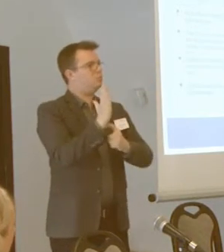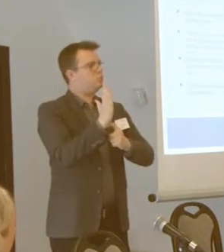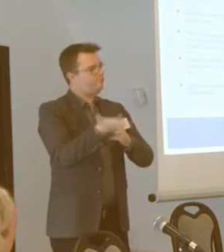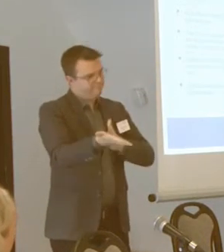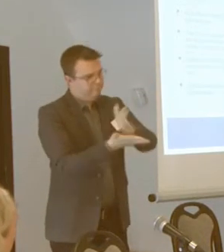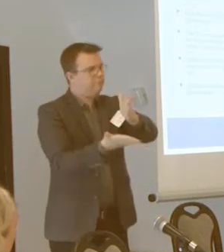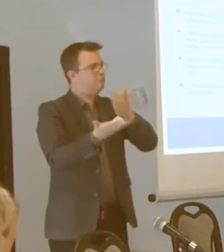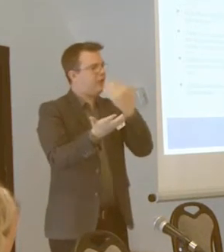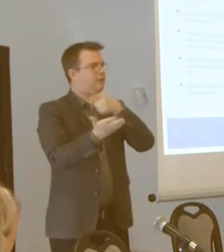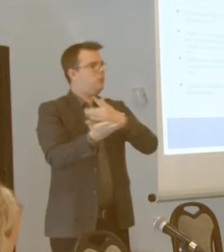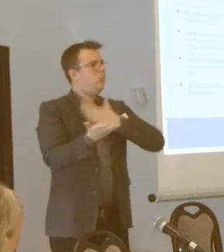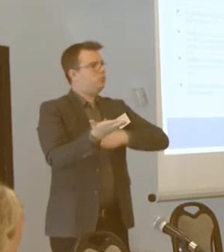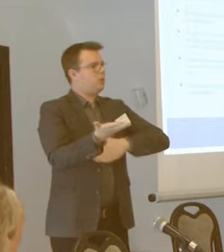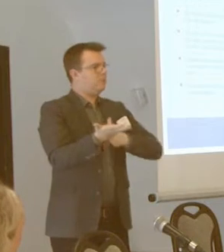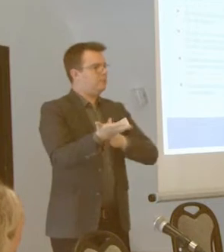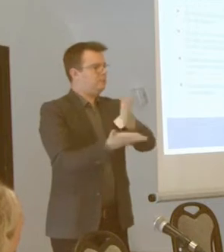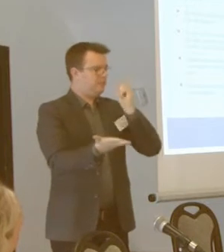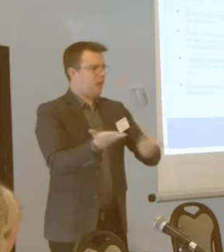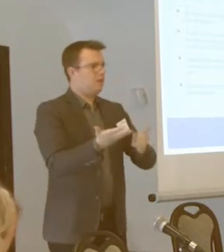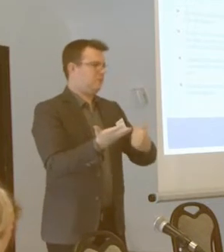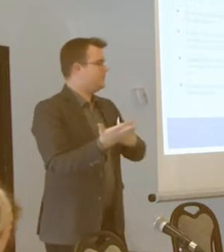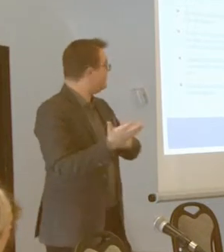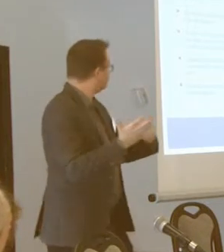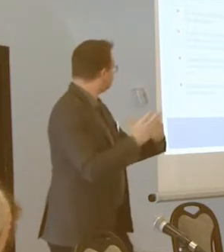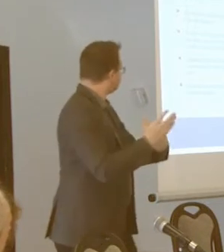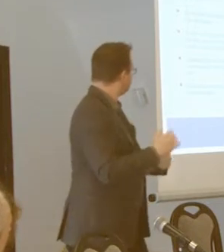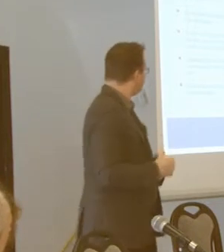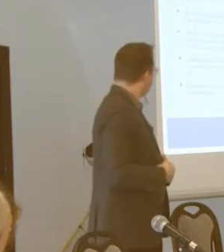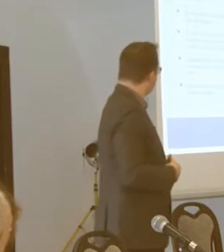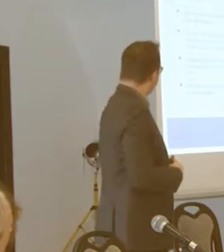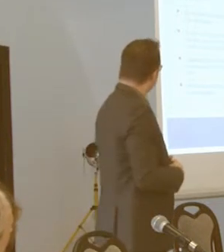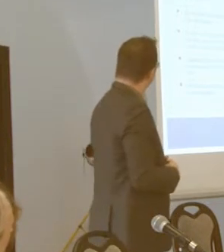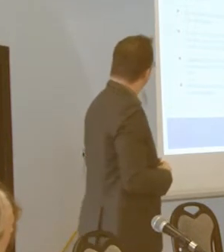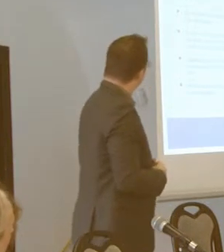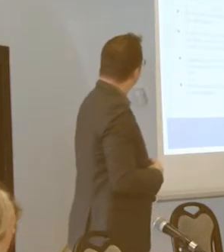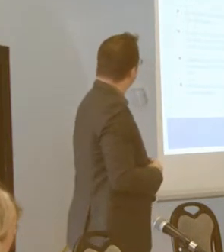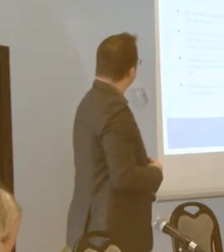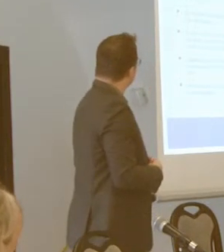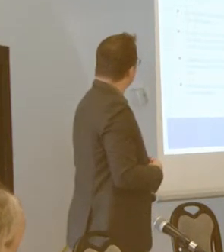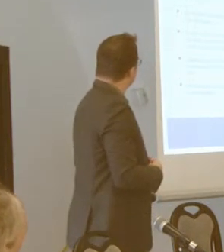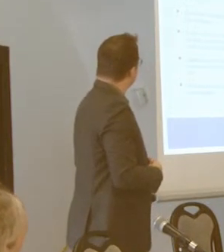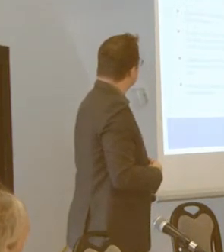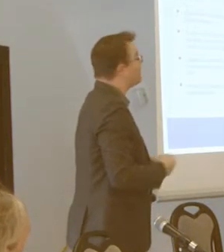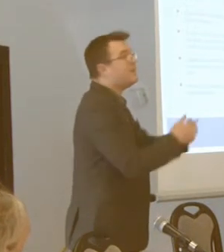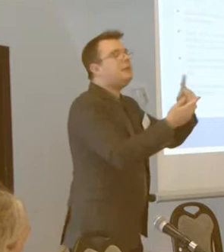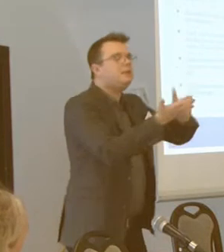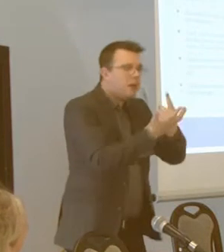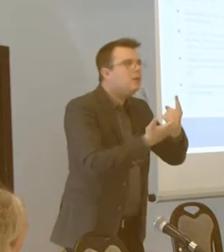something offered to the deaf people on their premises, which we find is very important.